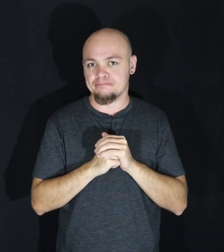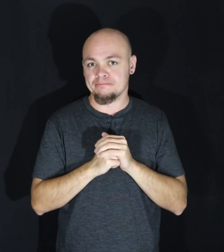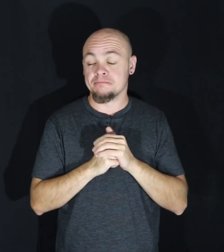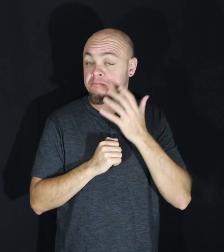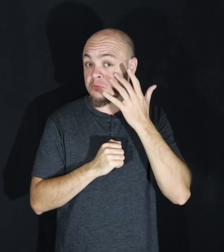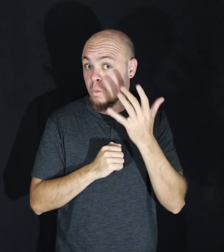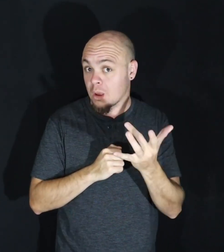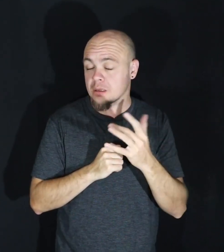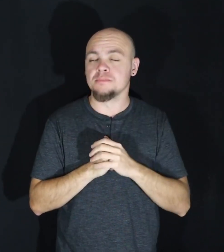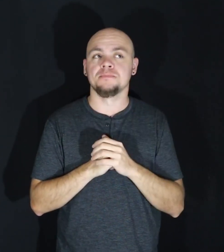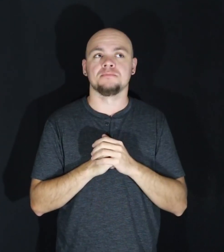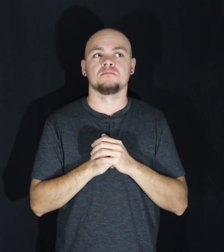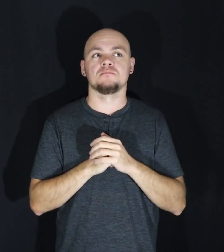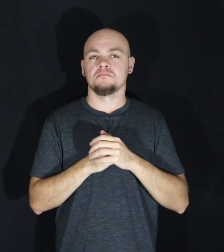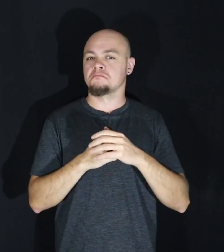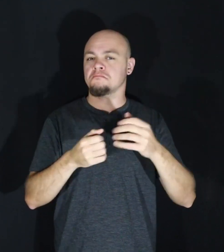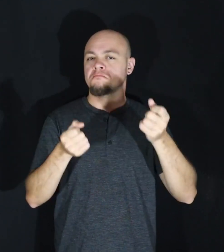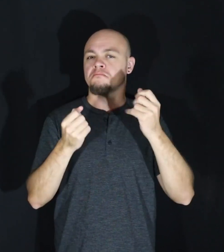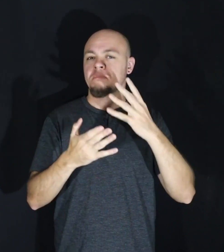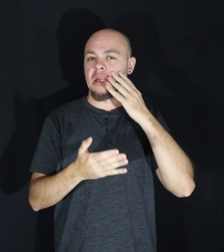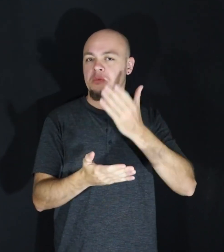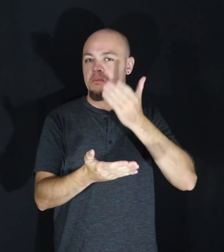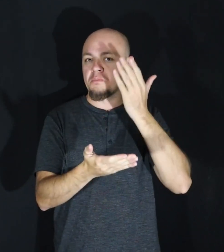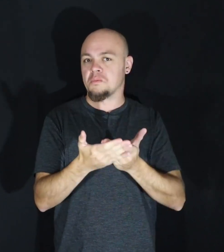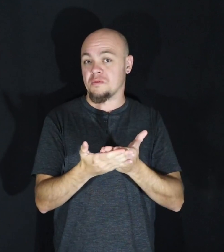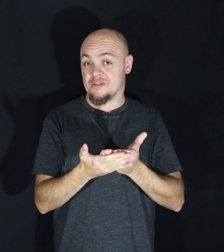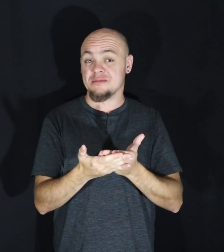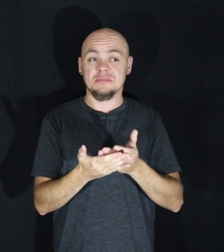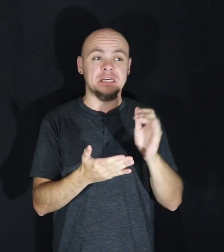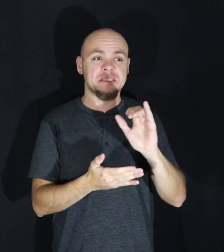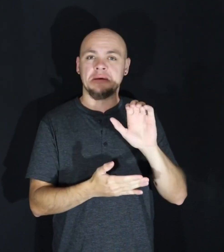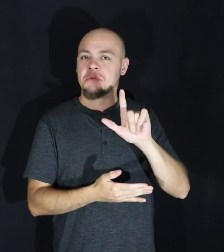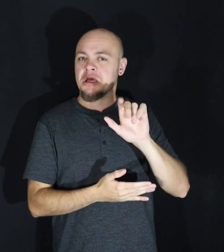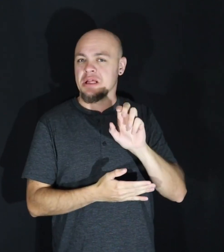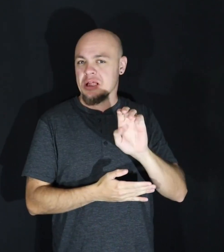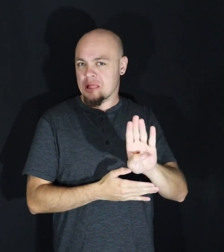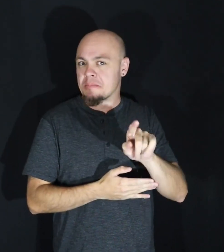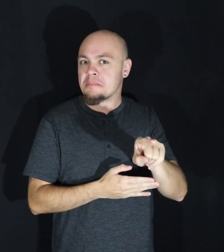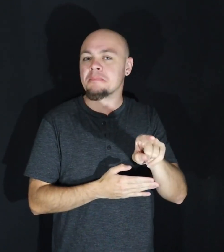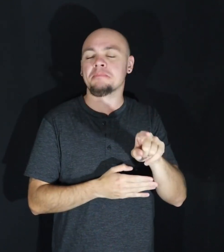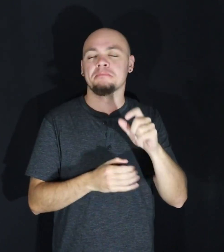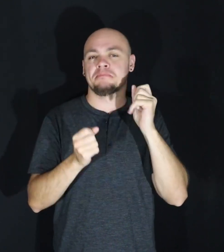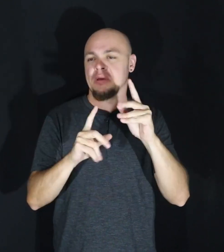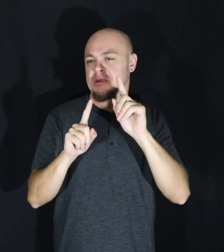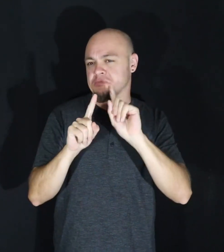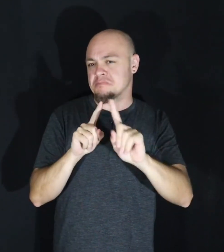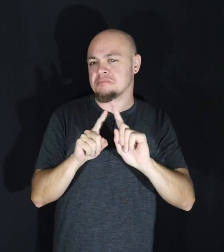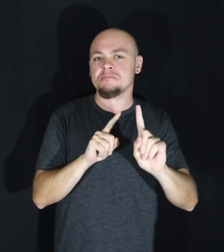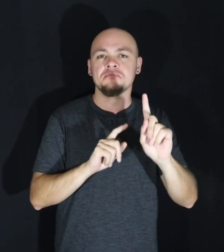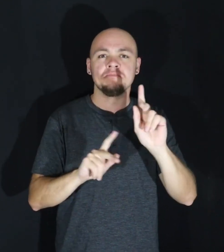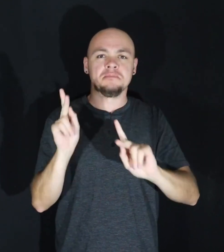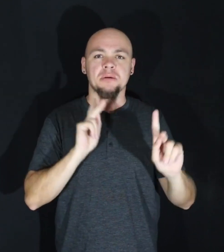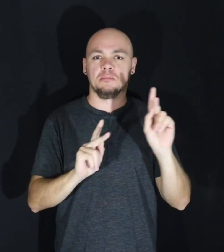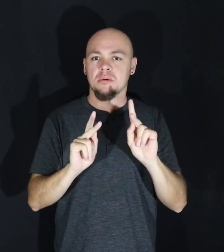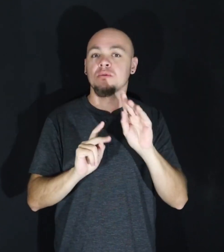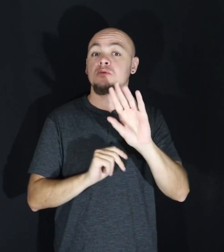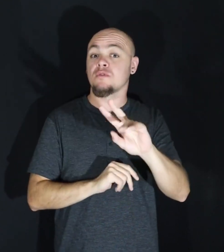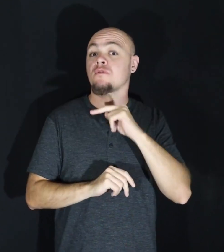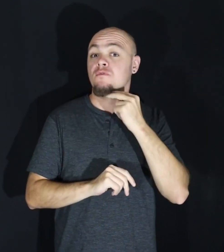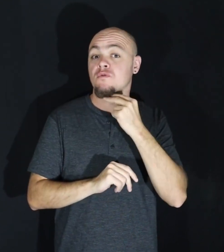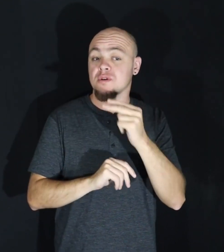Because as many have proven, just like Caleb and so many others, you can find your